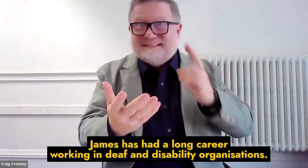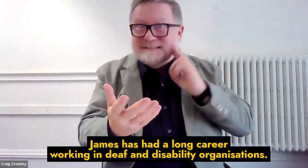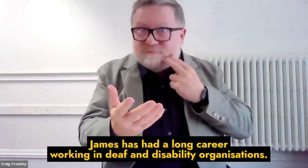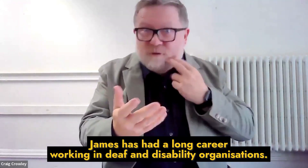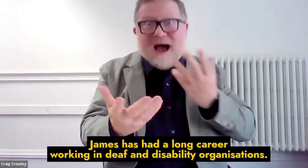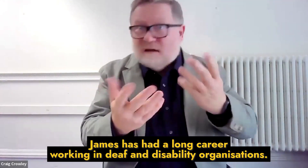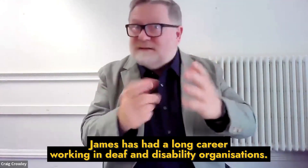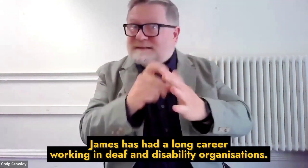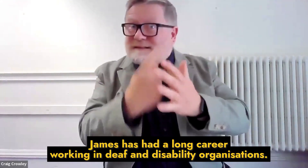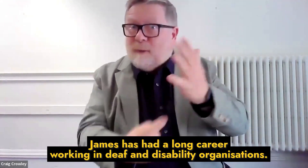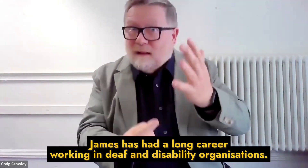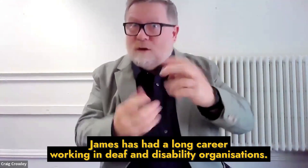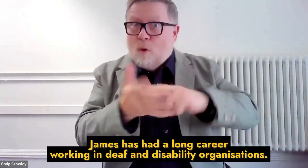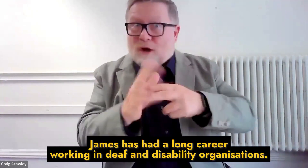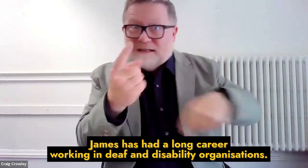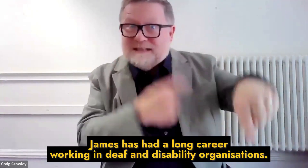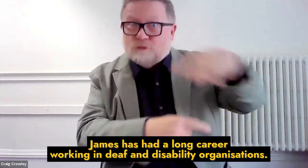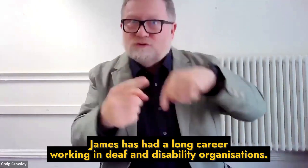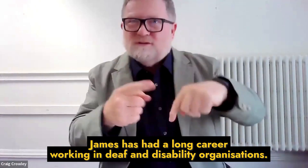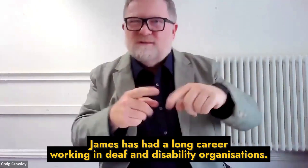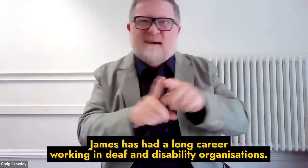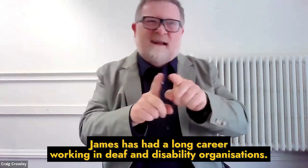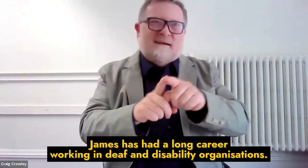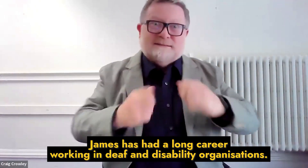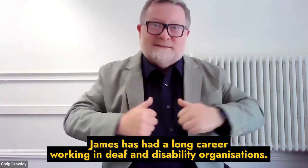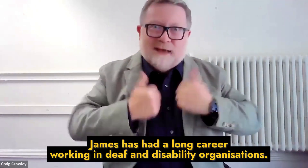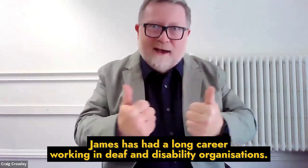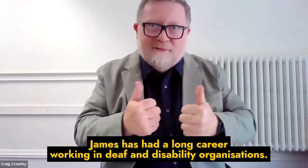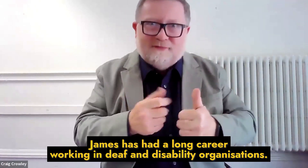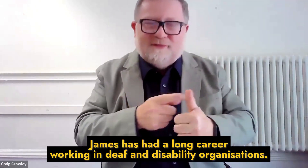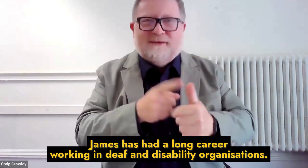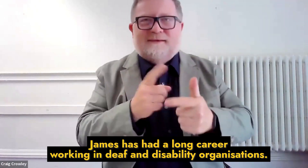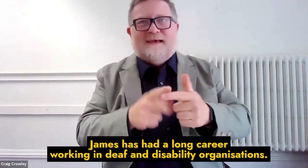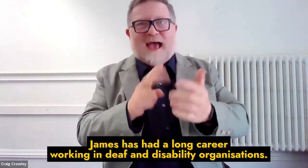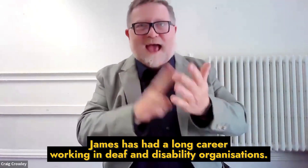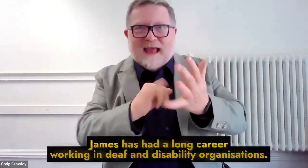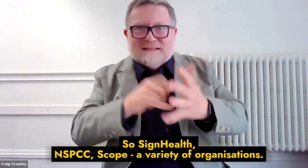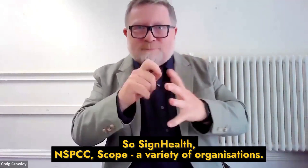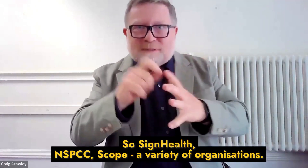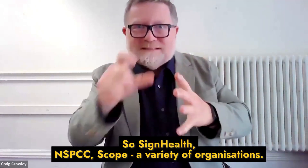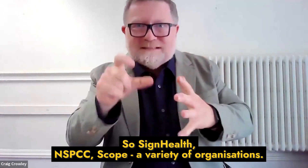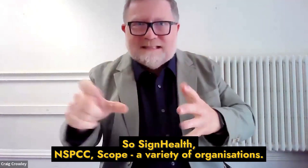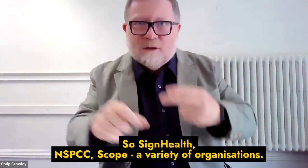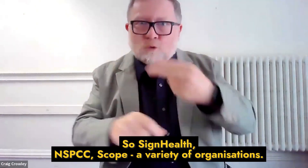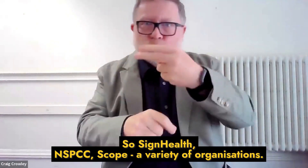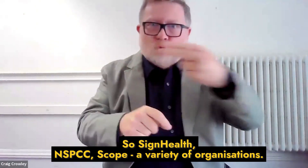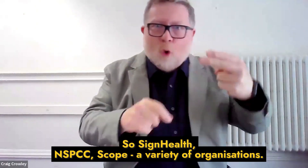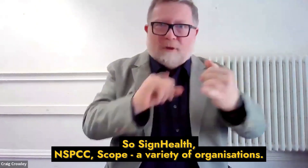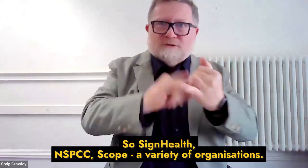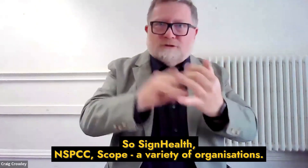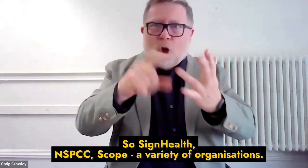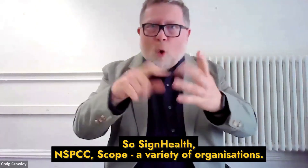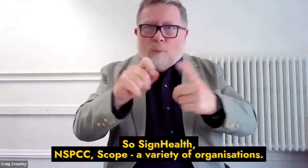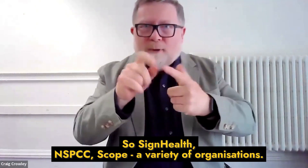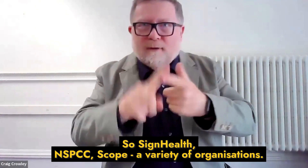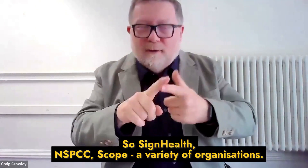James has had a long career working in deaf and disability organisations, so Sign